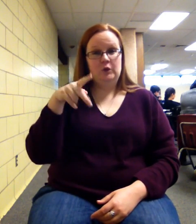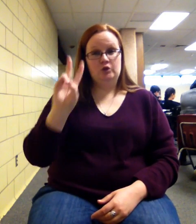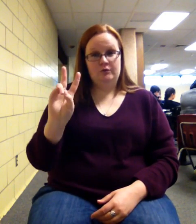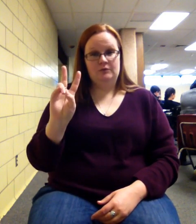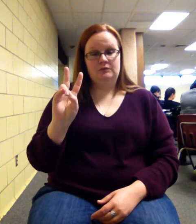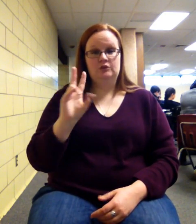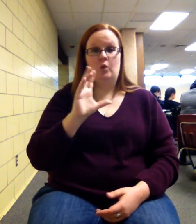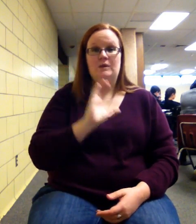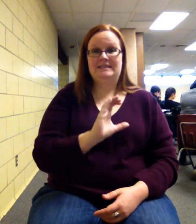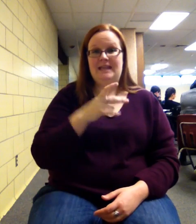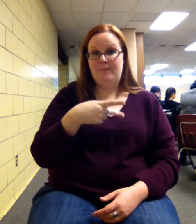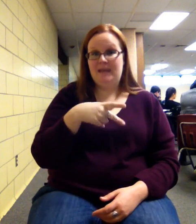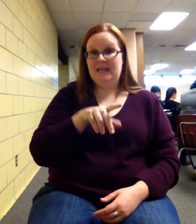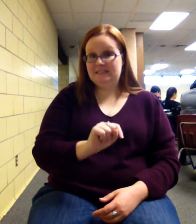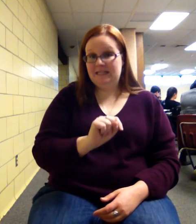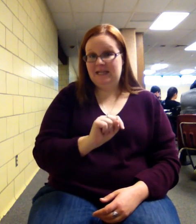CPT button and hit future value.